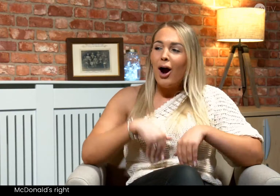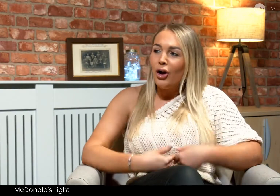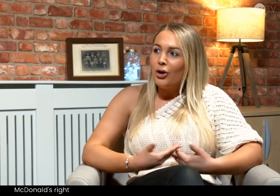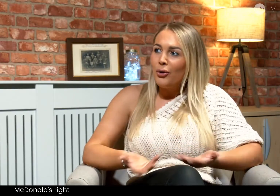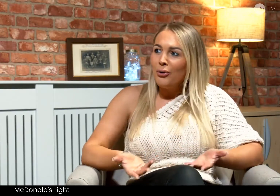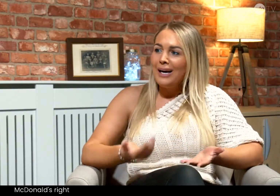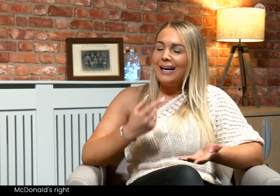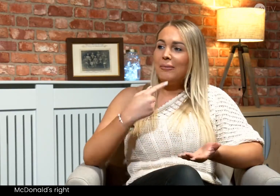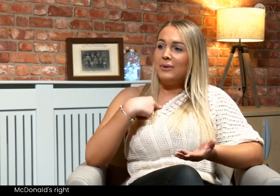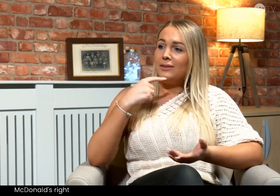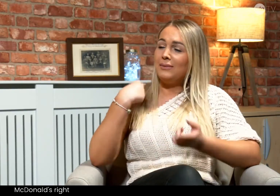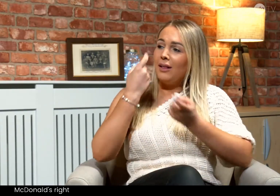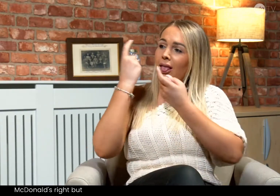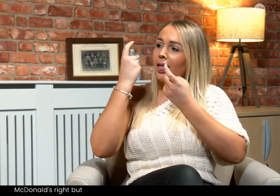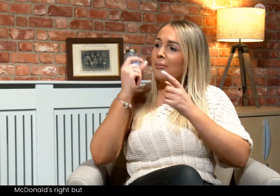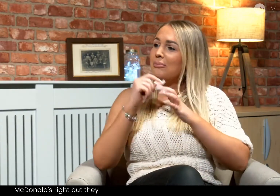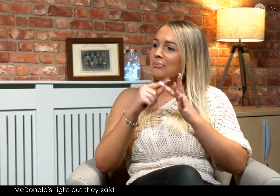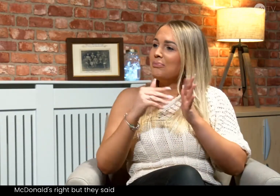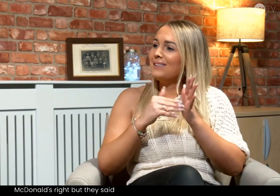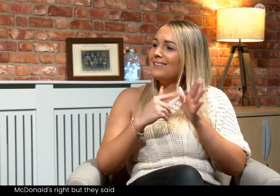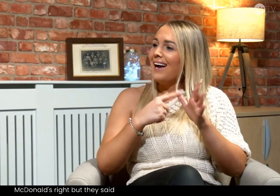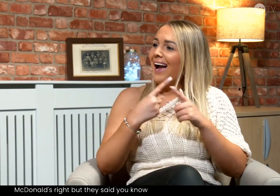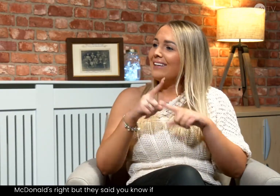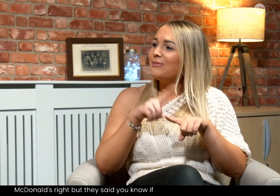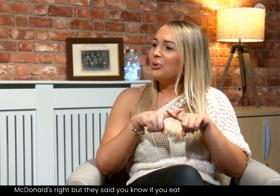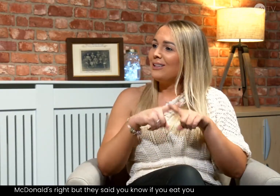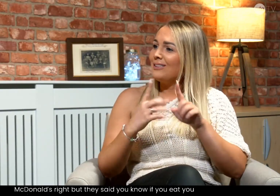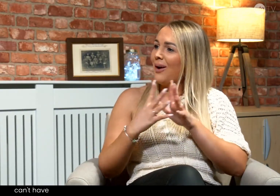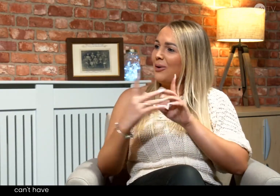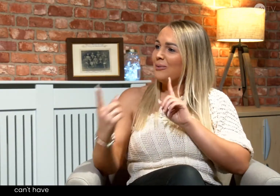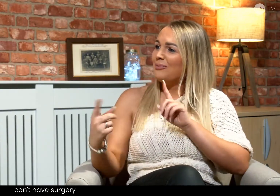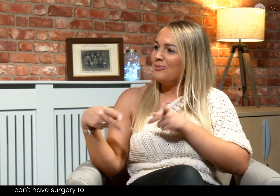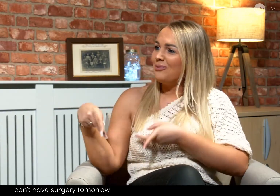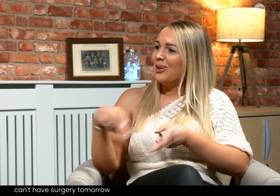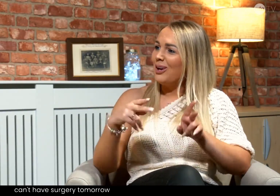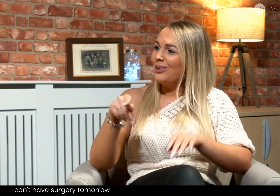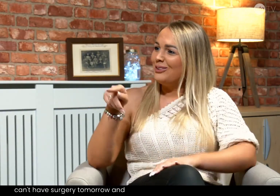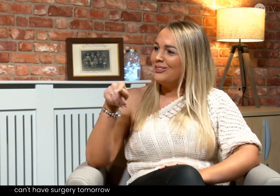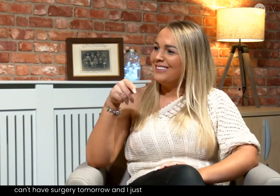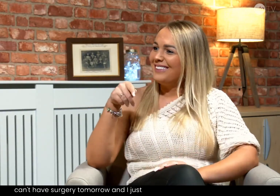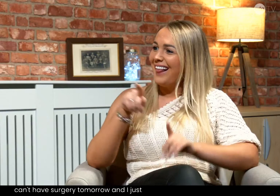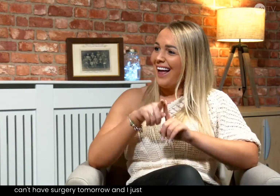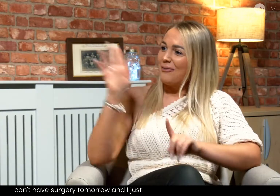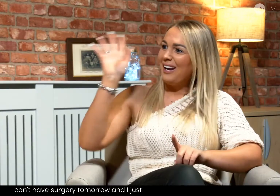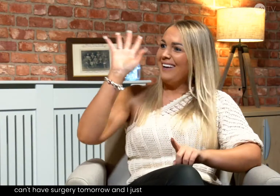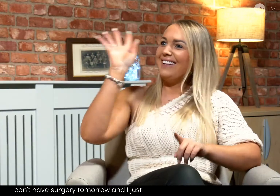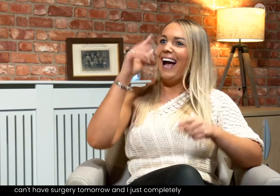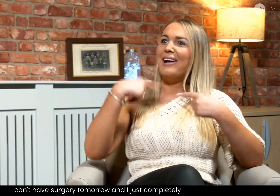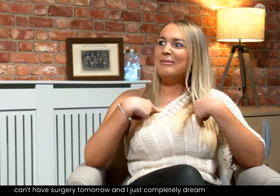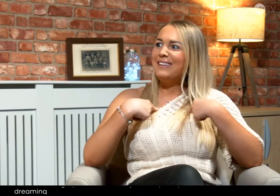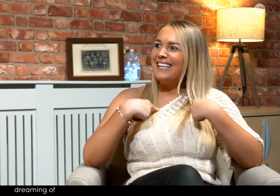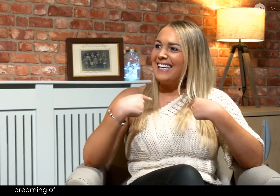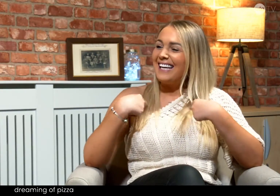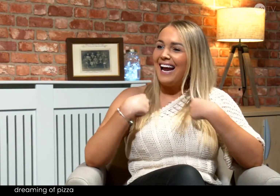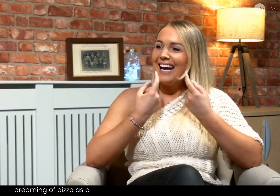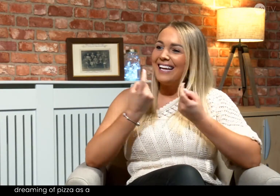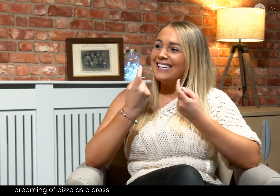But they said, you know, if you eat, you can't have surgery tomorrow. And I was just completely dreaming of pizza. It was across the road. You know, it was like felt